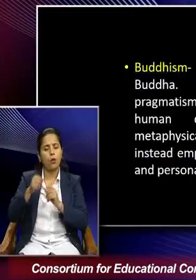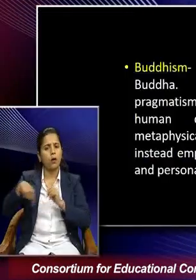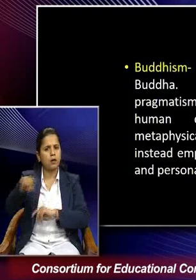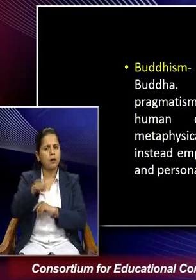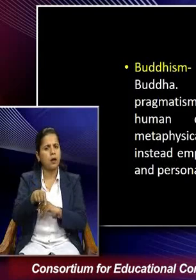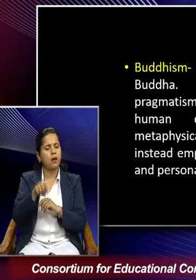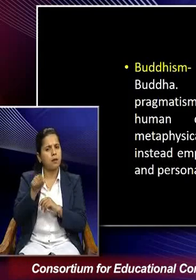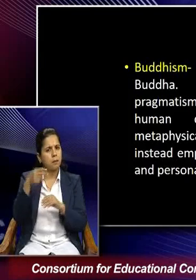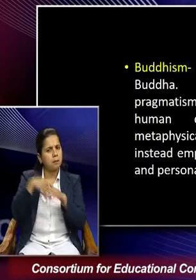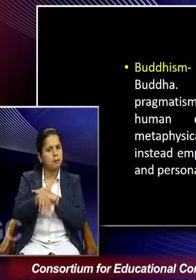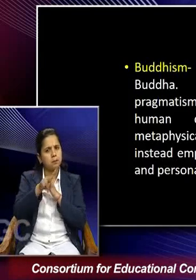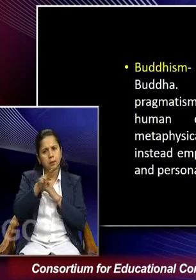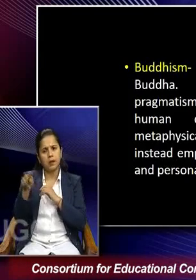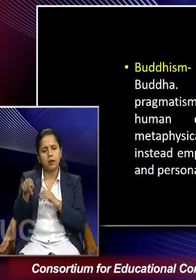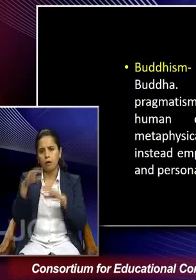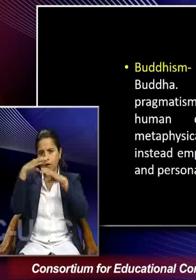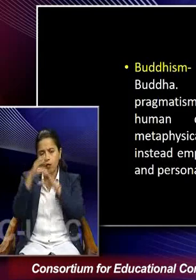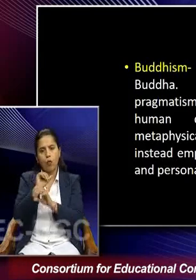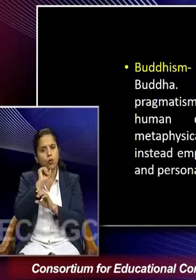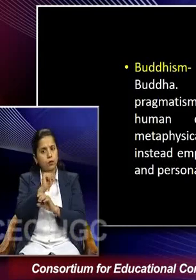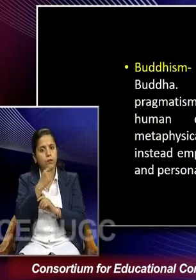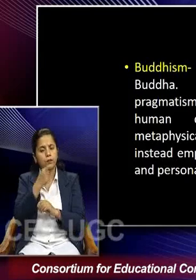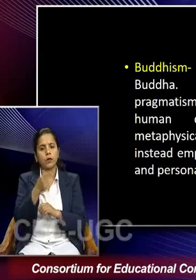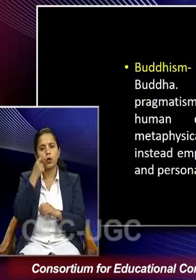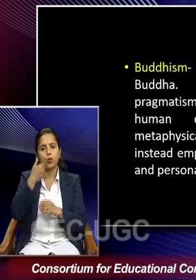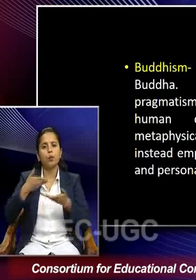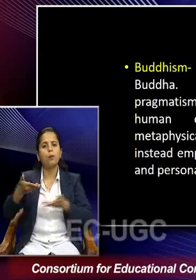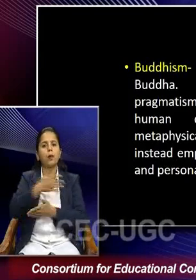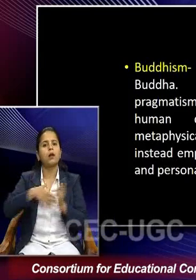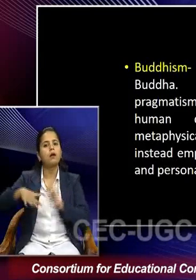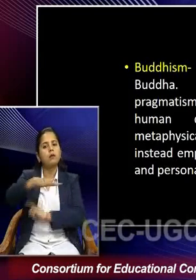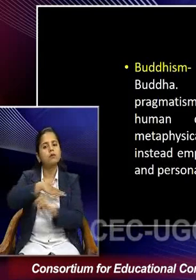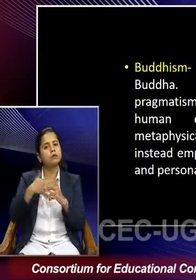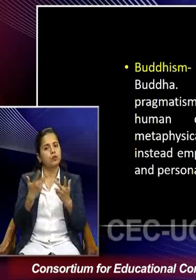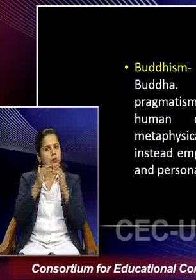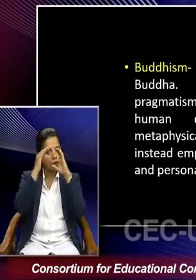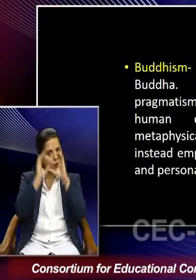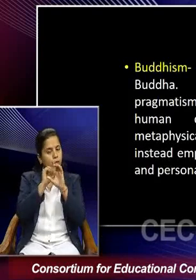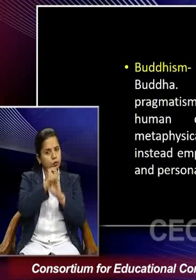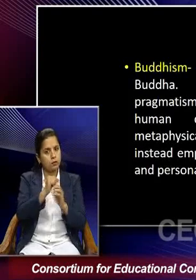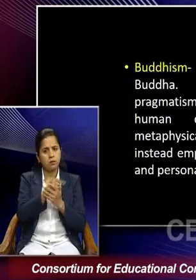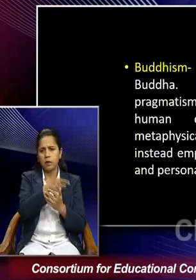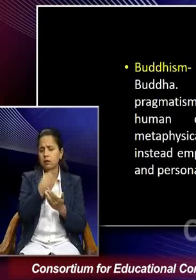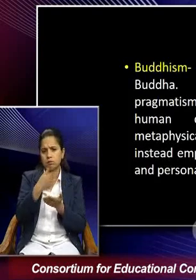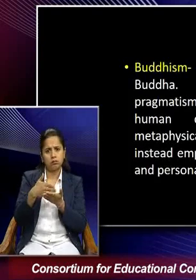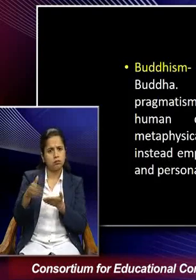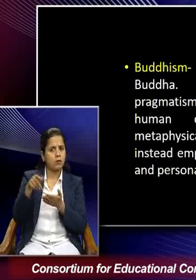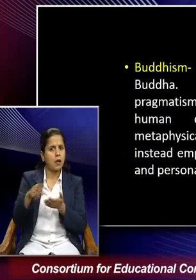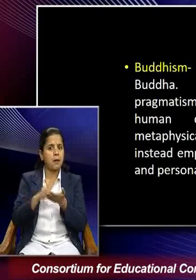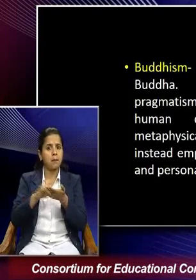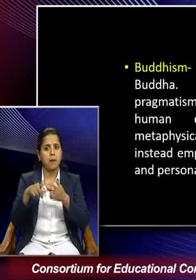pragmatism and focuses on human condition. It rejects